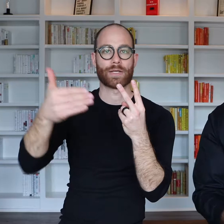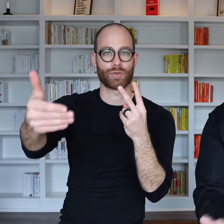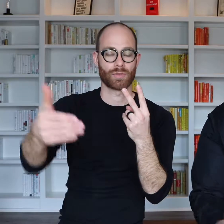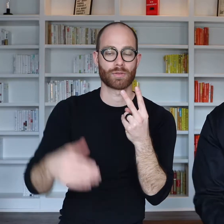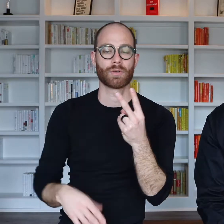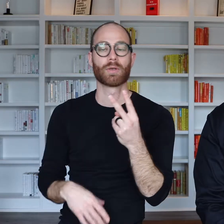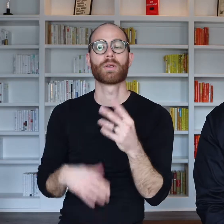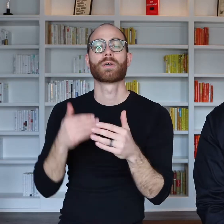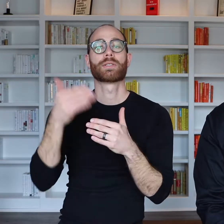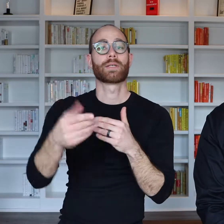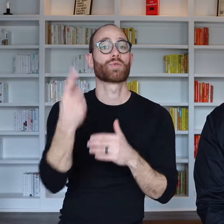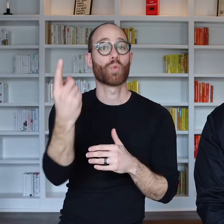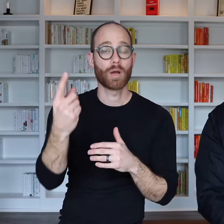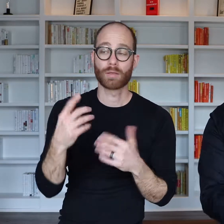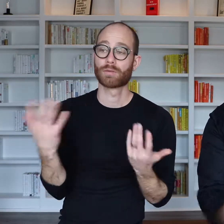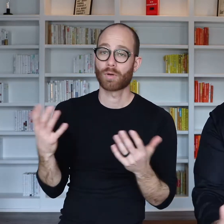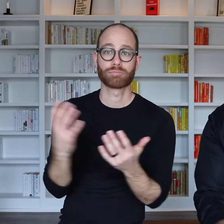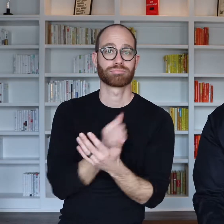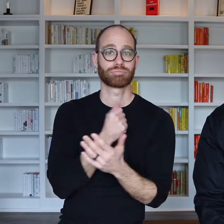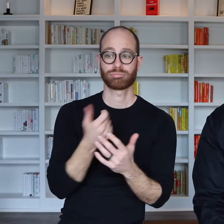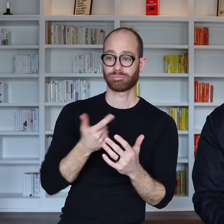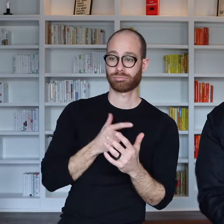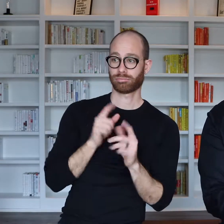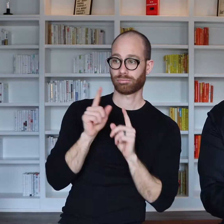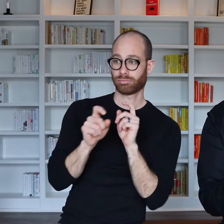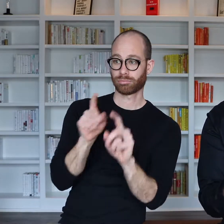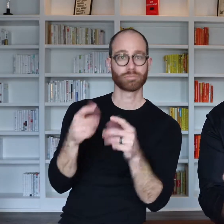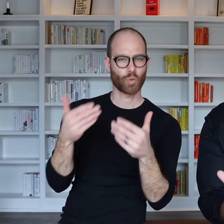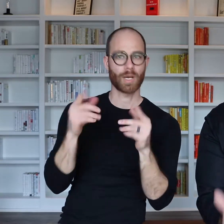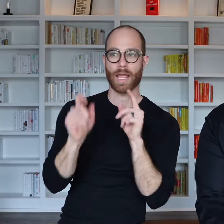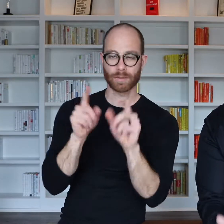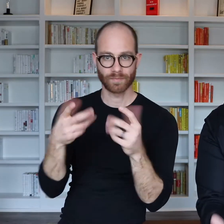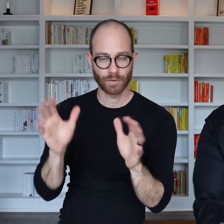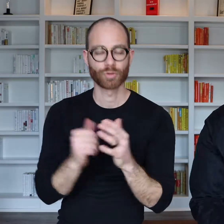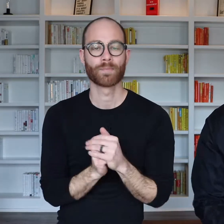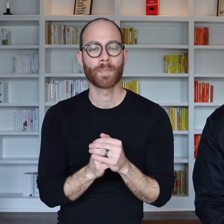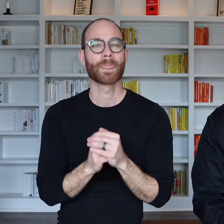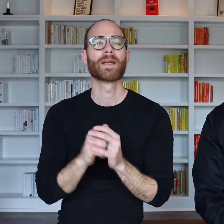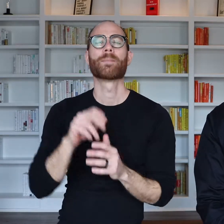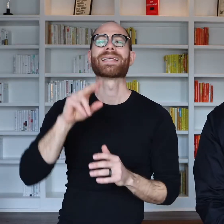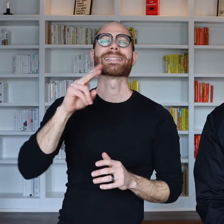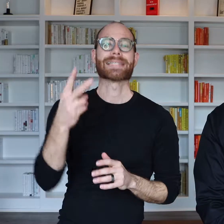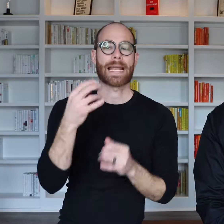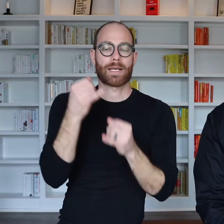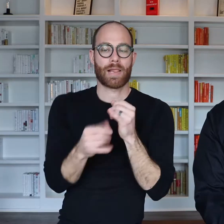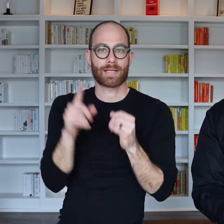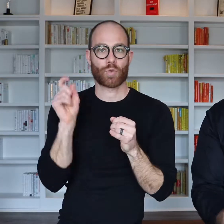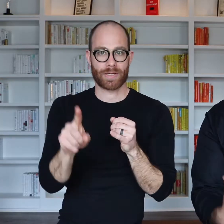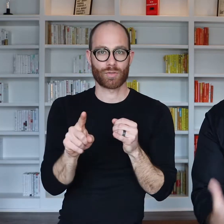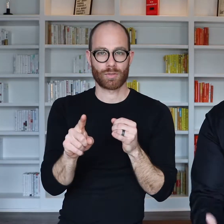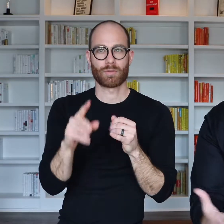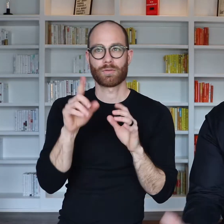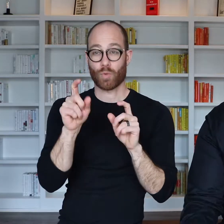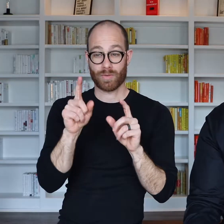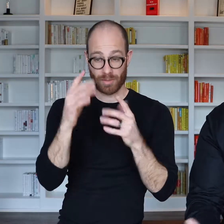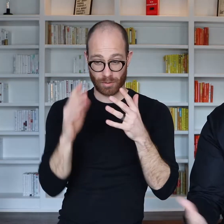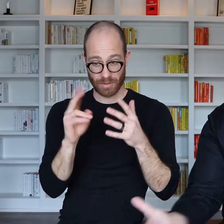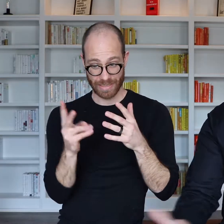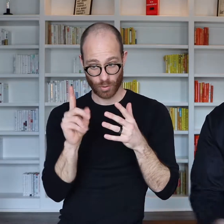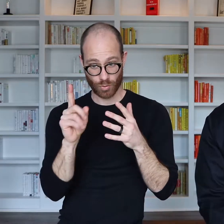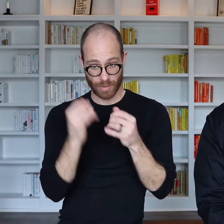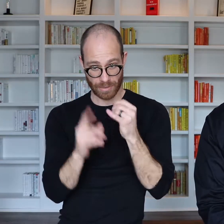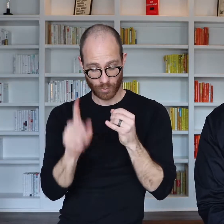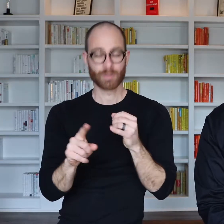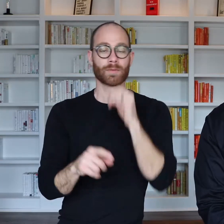have the opportunity to ask them questions, you ask whatever you want and then have your second to last question be, what does the next stage